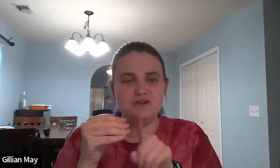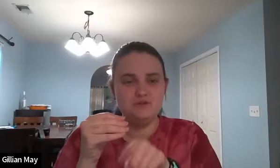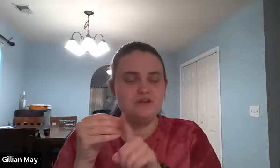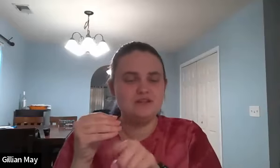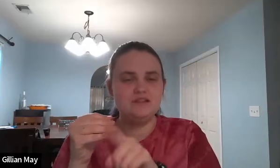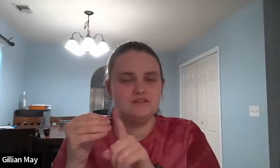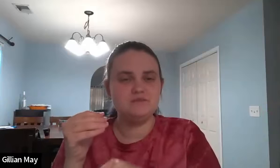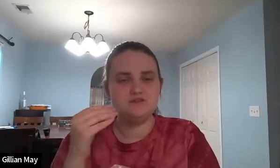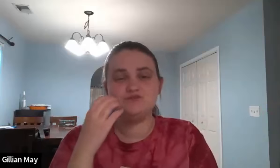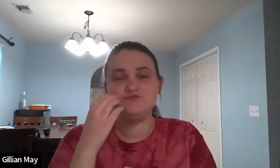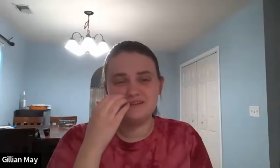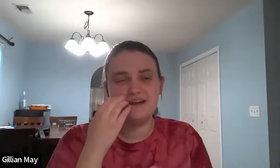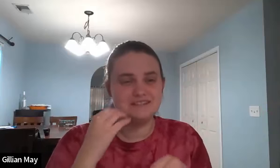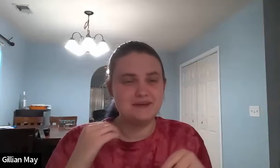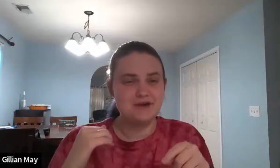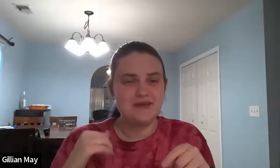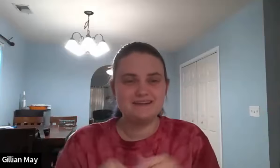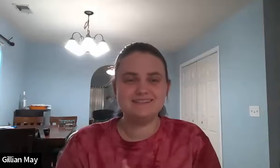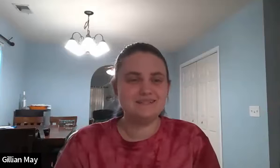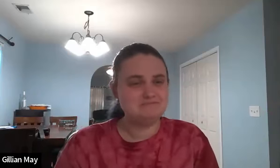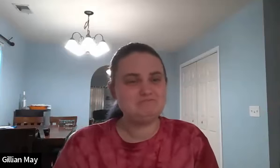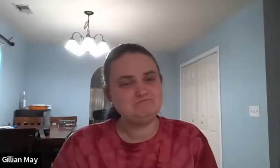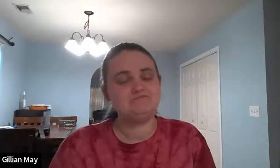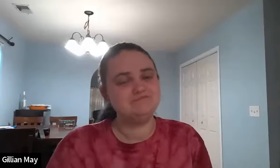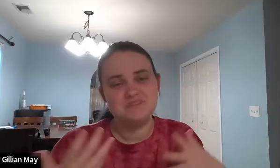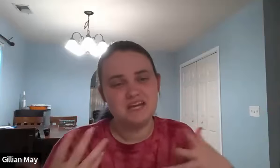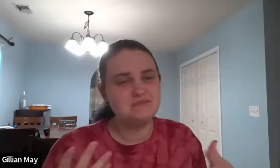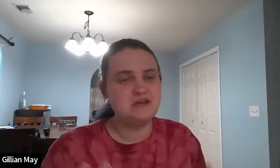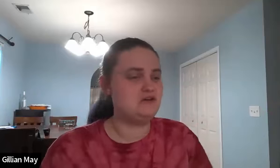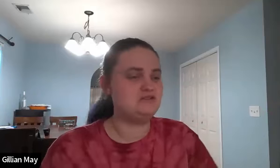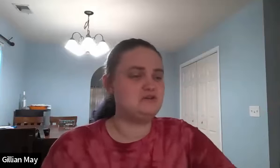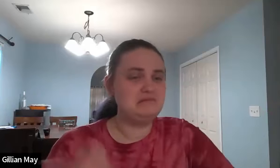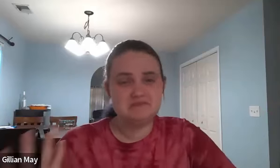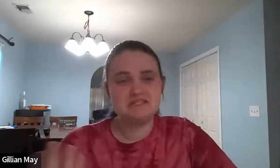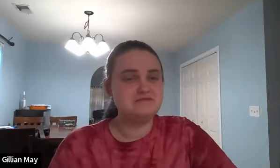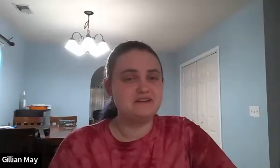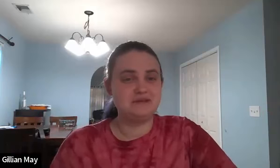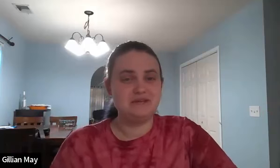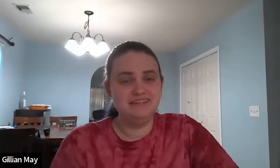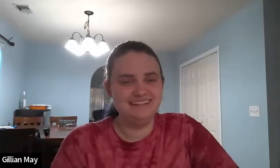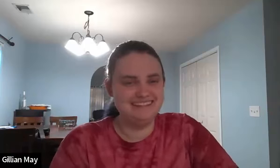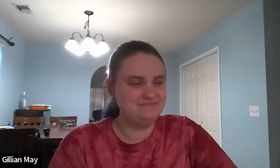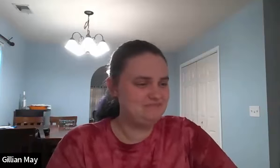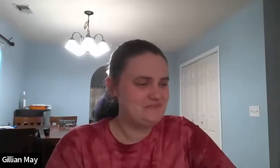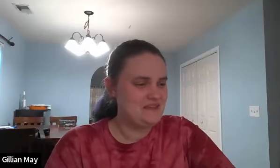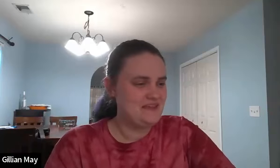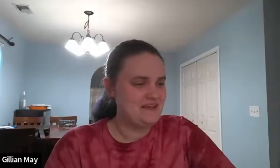who really, really loved tomatoes was really kind of sad about that. And I was like, I'm not a tomato girl, so it doesn't affect me.